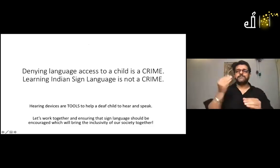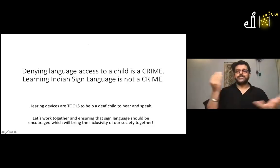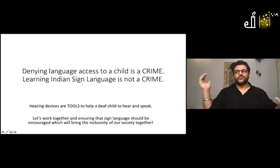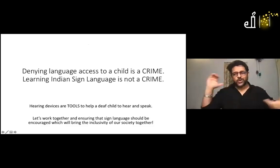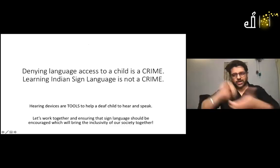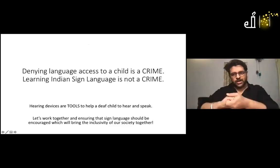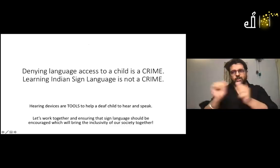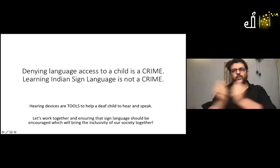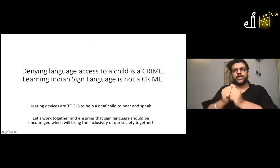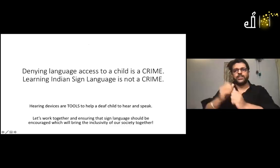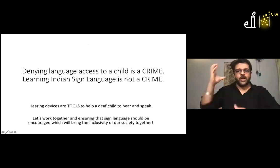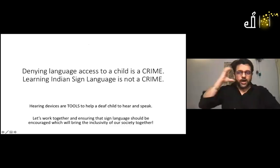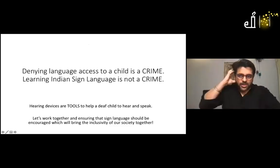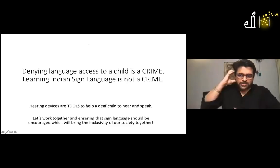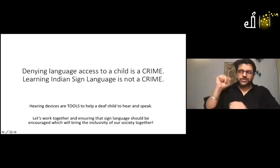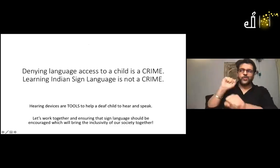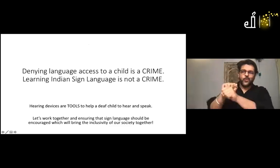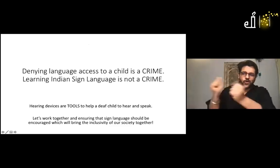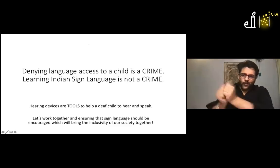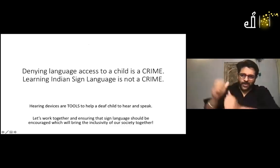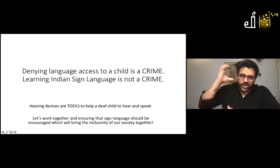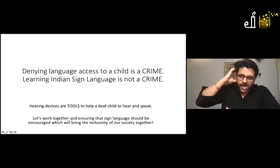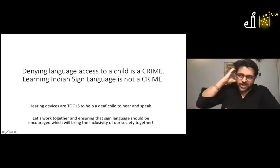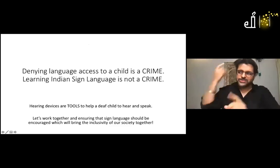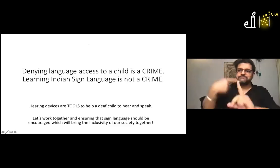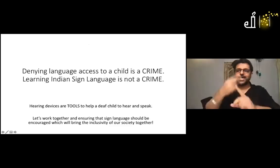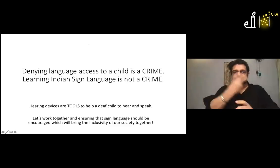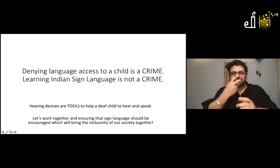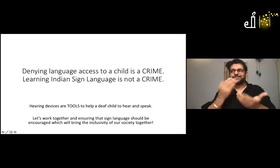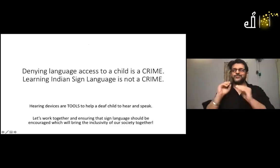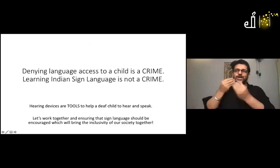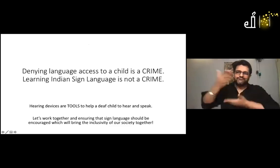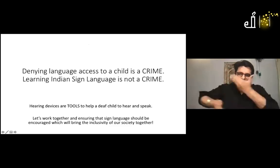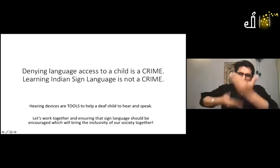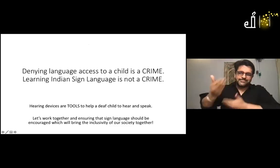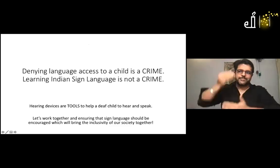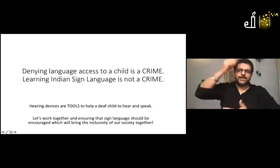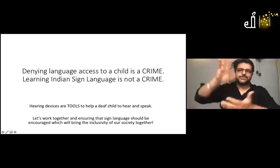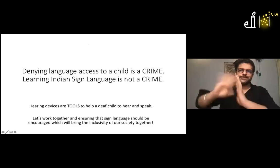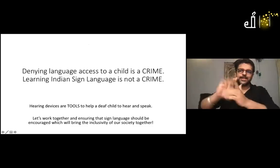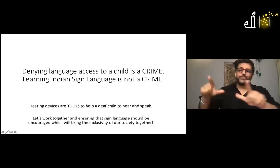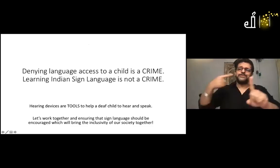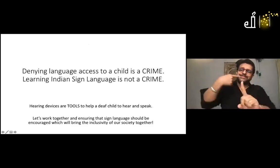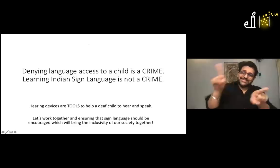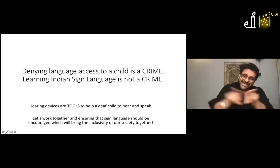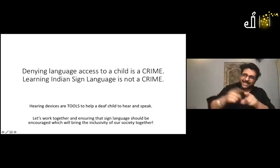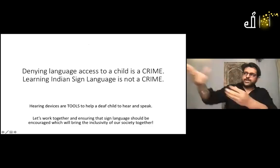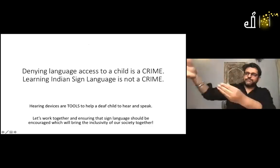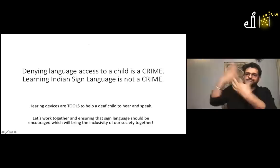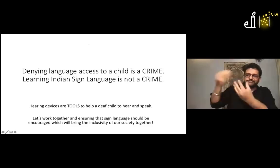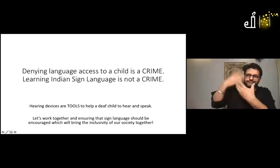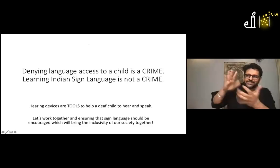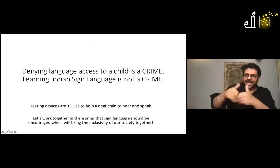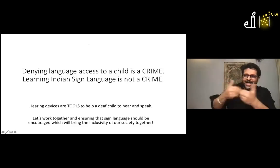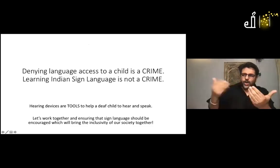I want to inform you all to collaborate with the audiologist, work with them, work with the audiologist, speech pathologists, explain them, make them